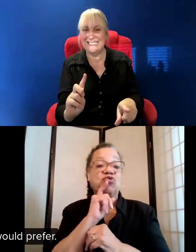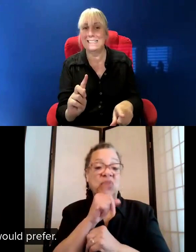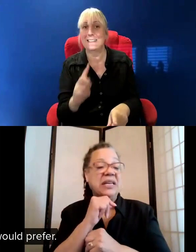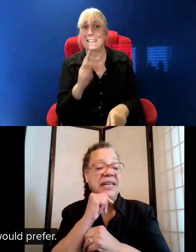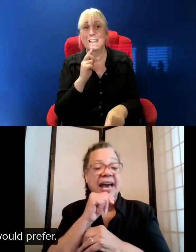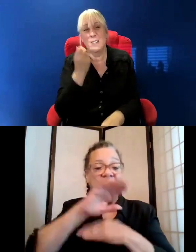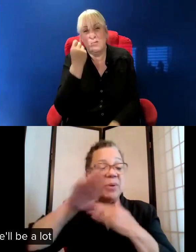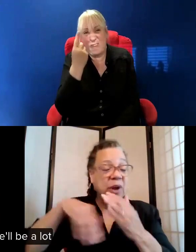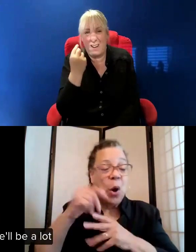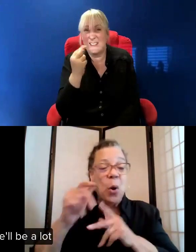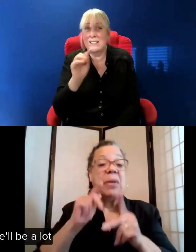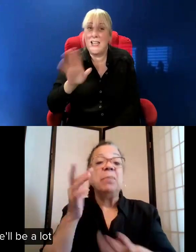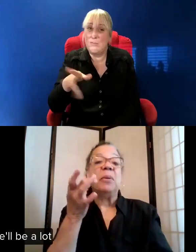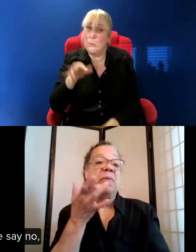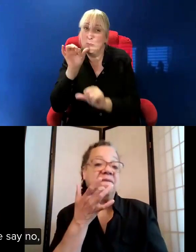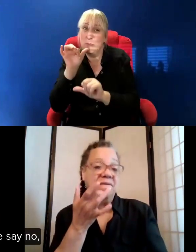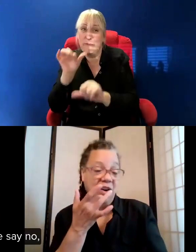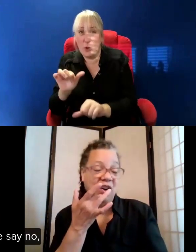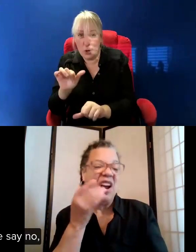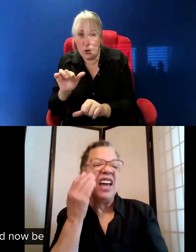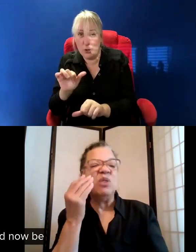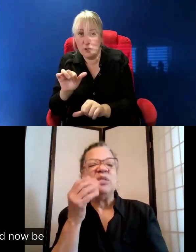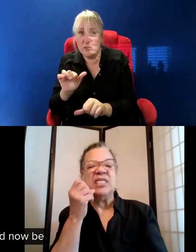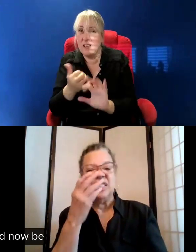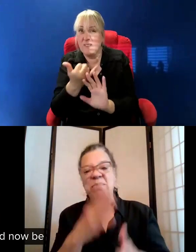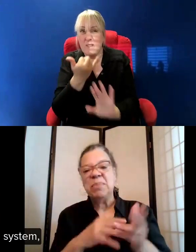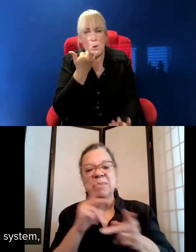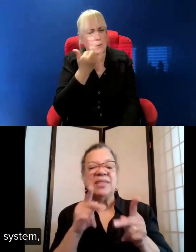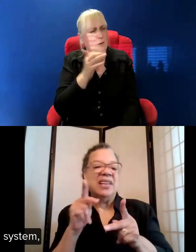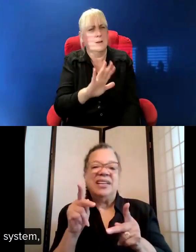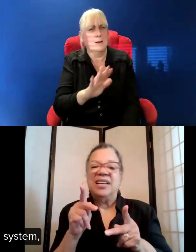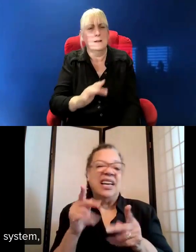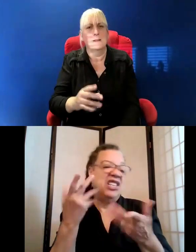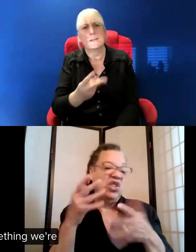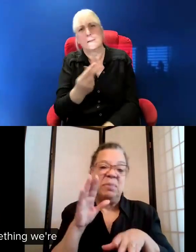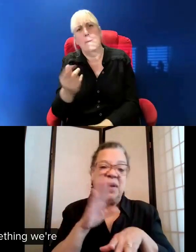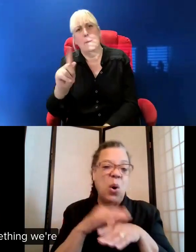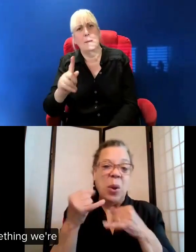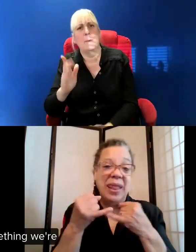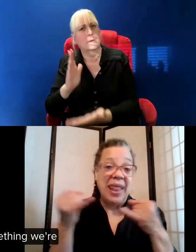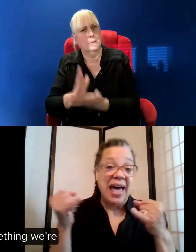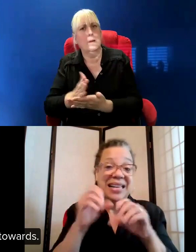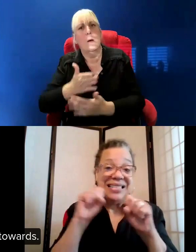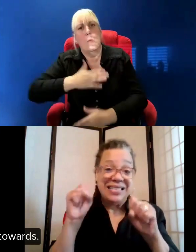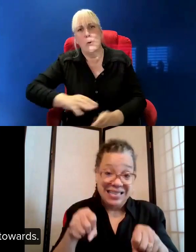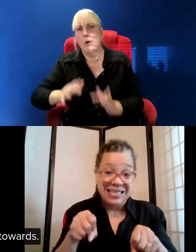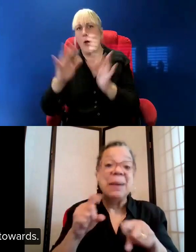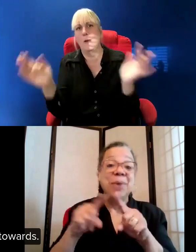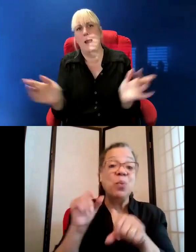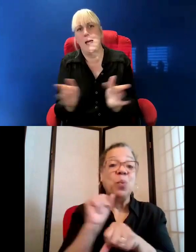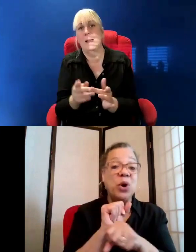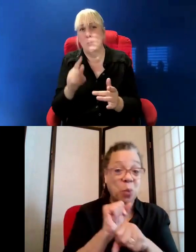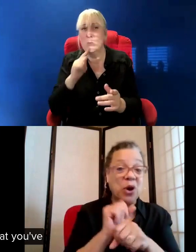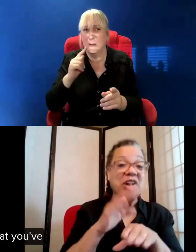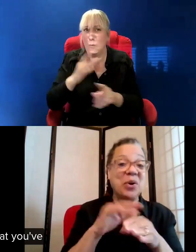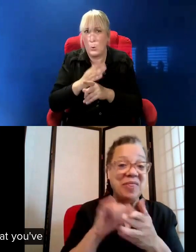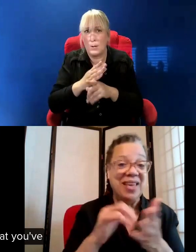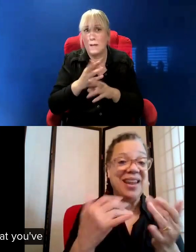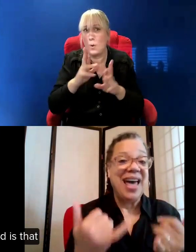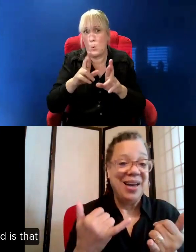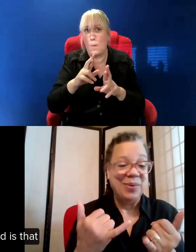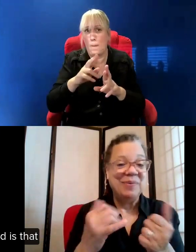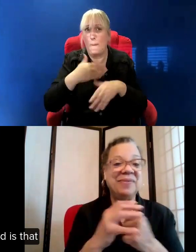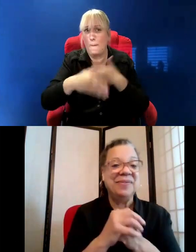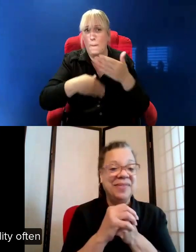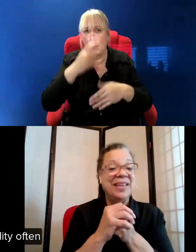everybody would prefer. I know there'll be a lot of people say, no, that should now be an online system, but it is something we're working towards. I think what